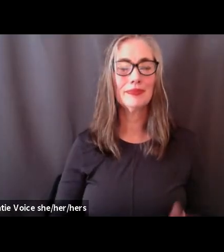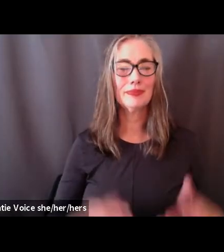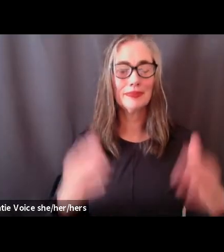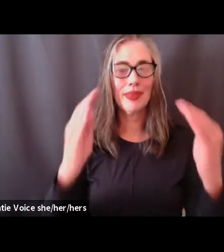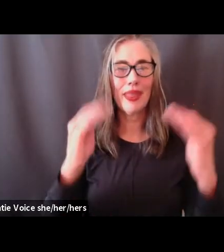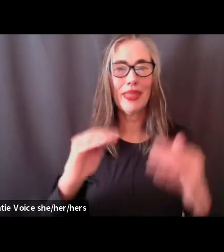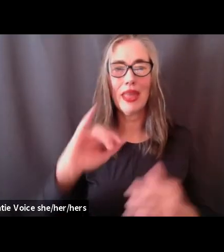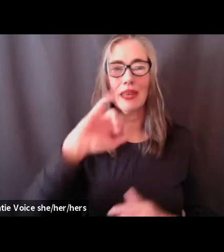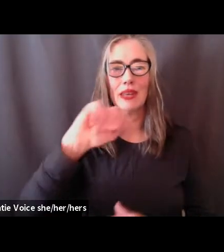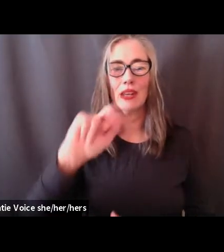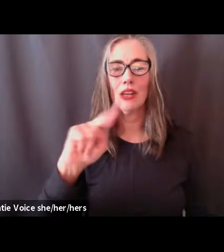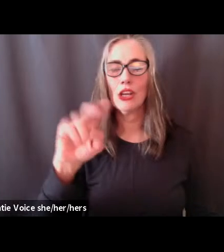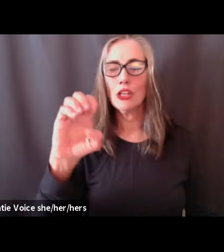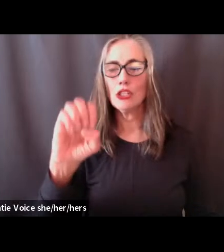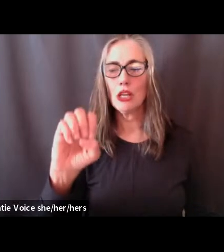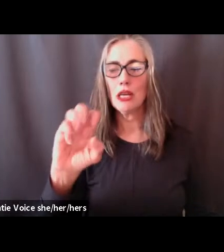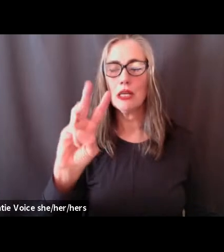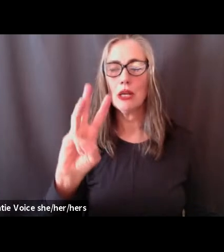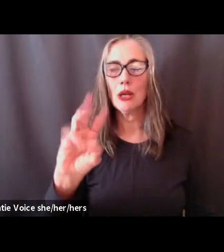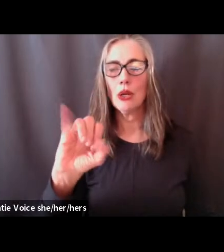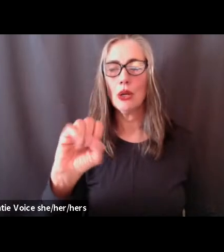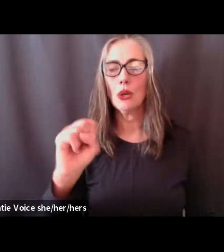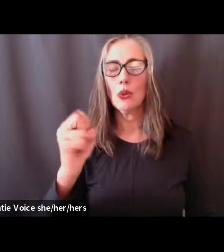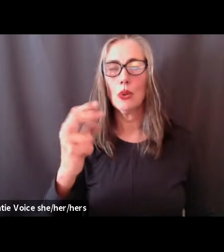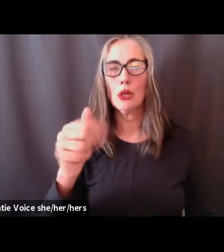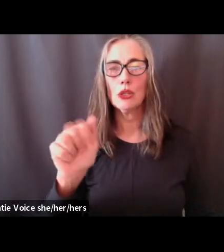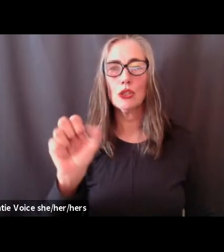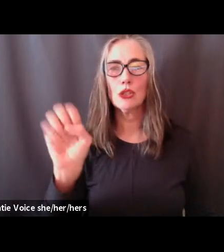Jane Wishon. Jane?